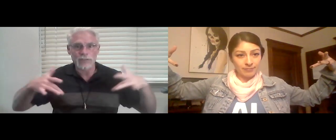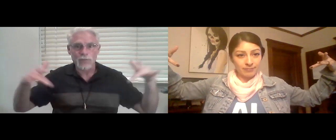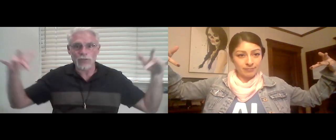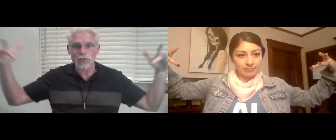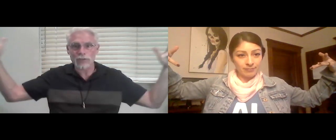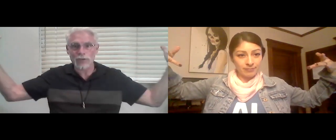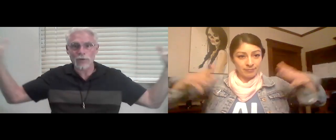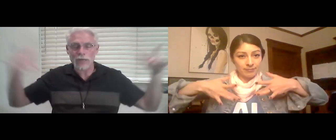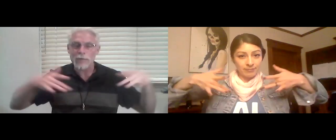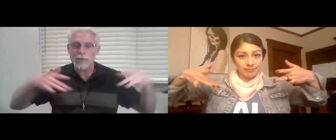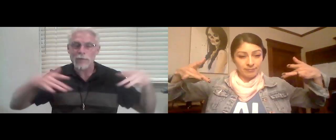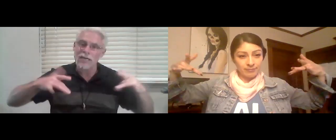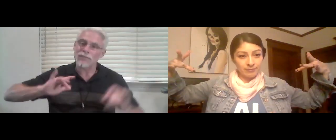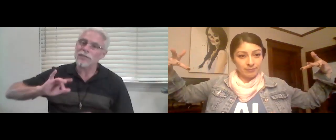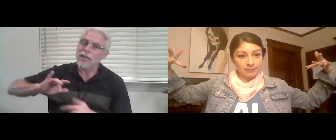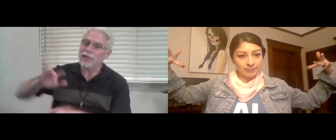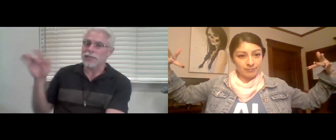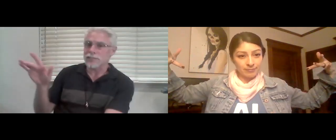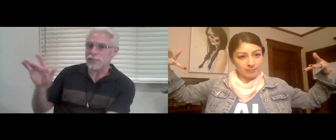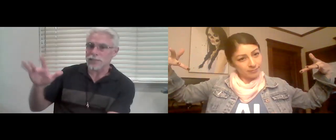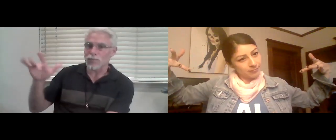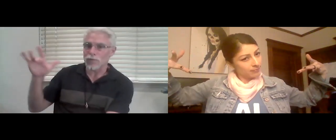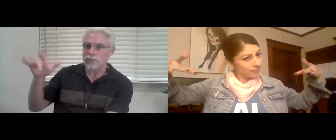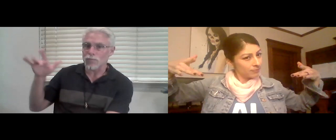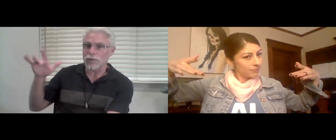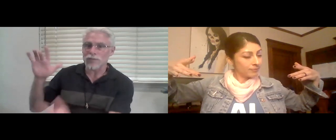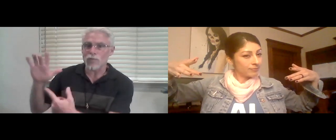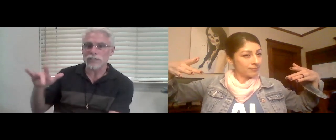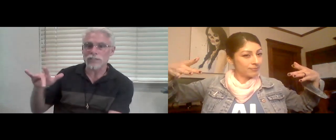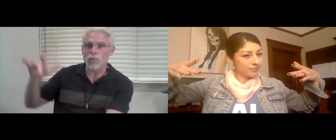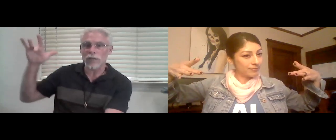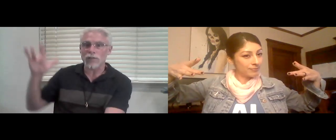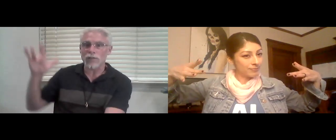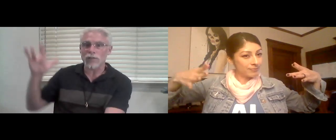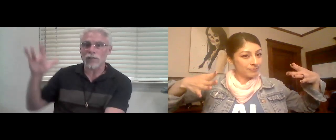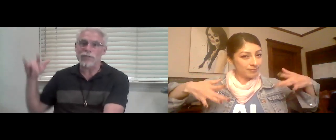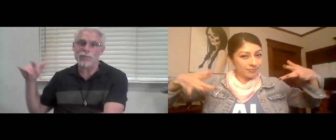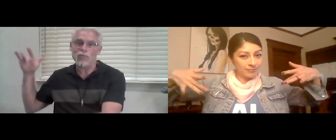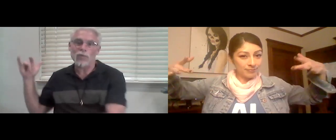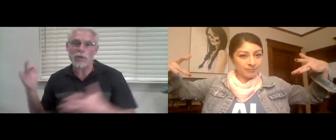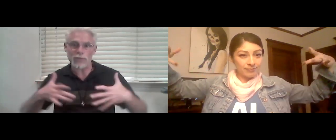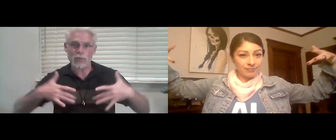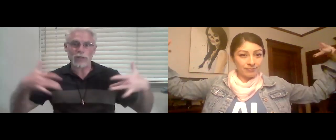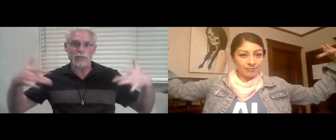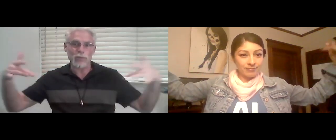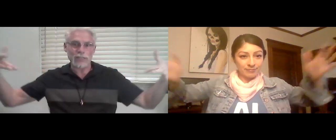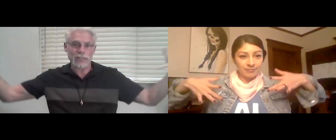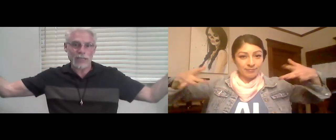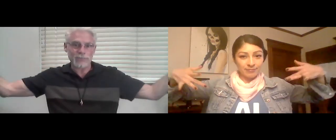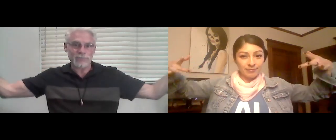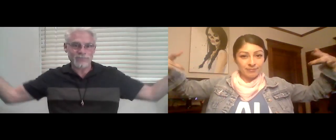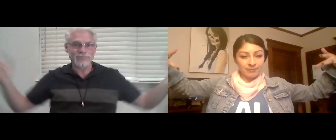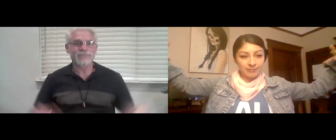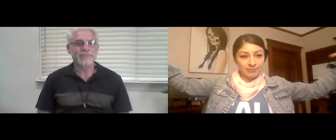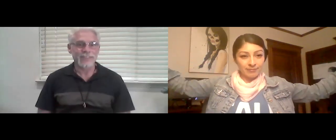Shine with your fingers going out. It's kind of this. It's a wiggle, like a wavy wiggle. You wiggle it